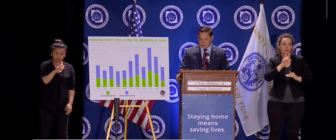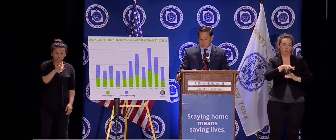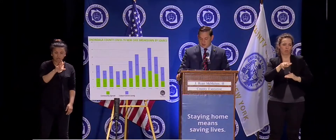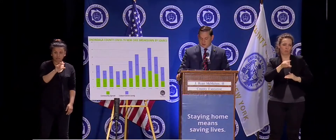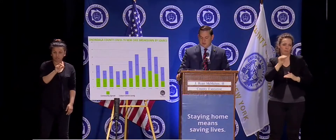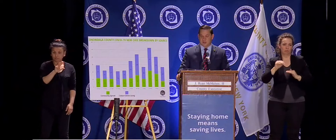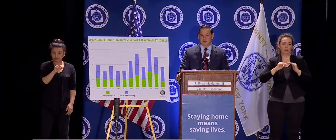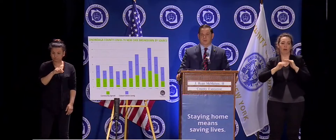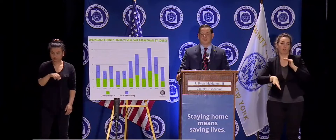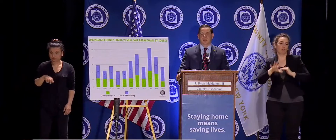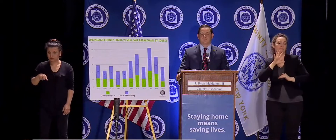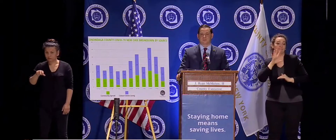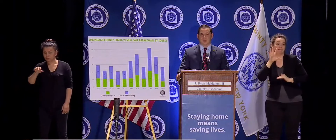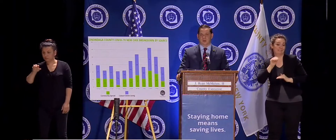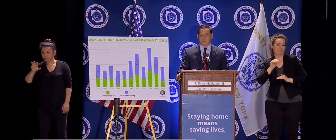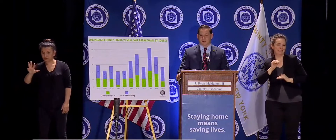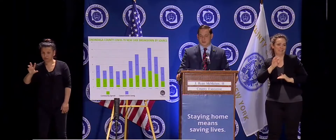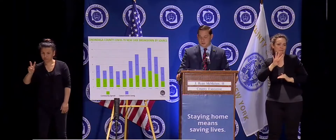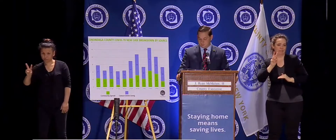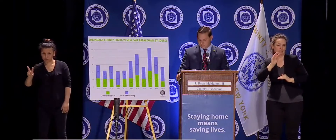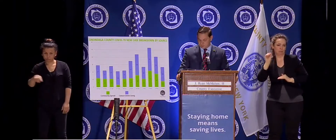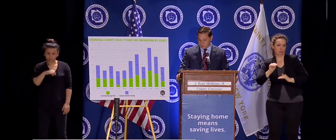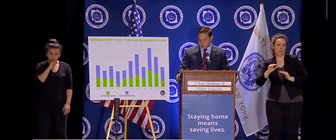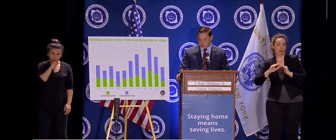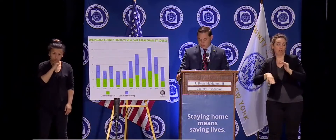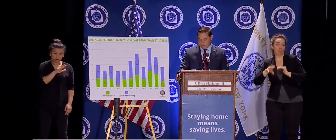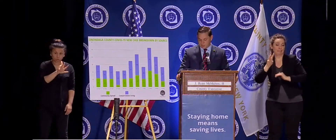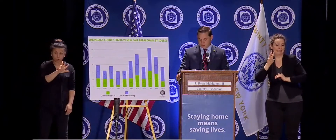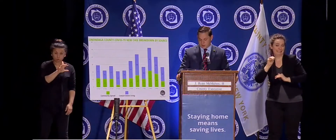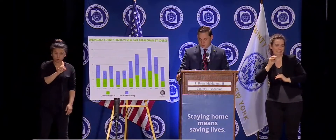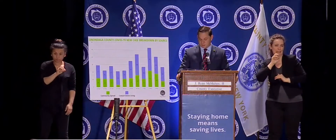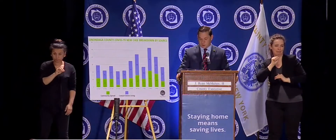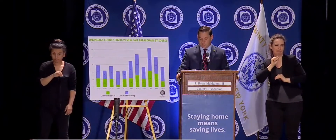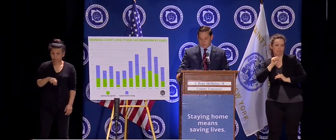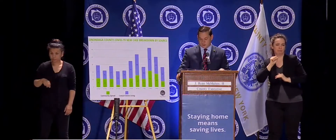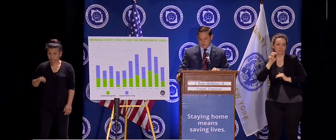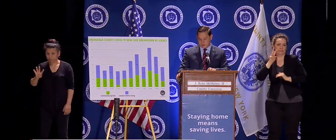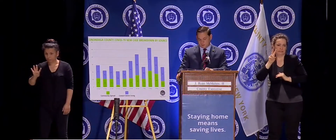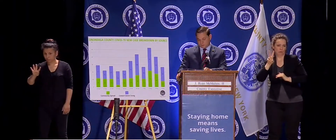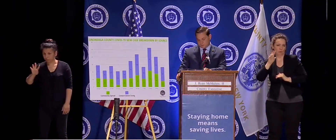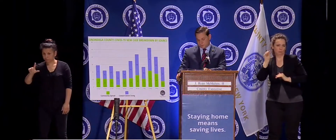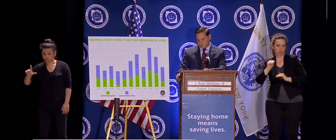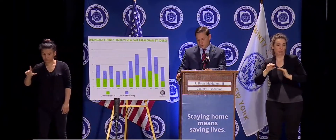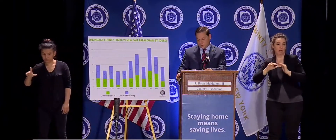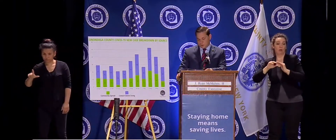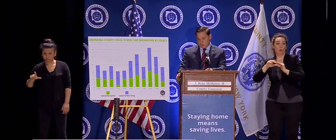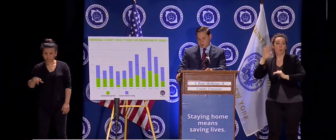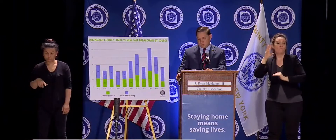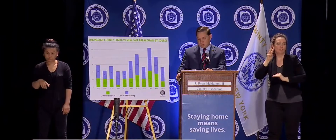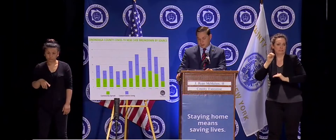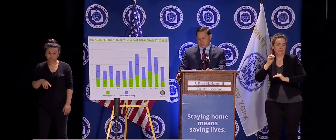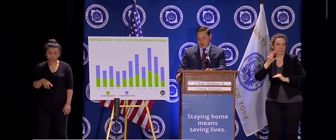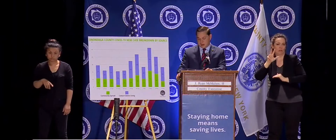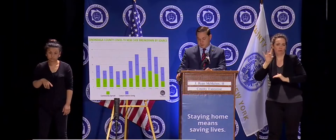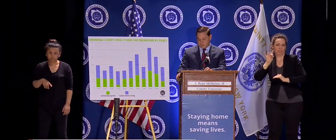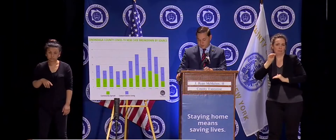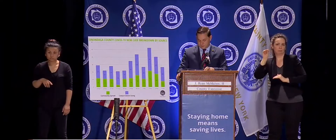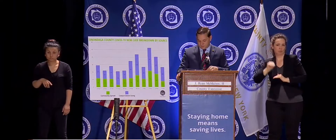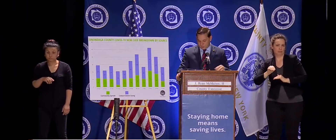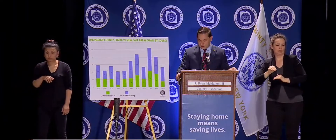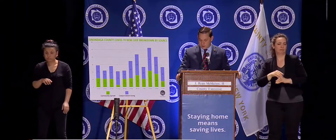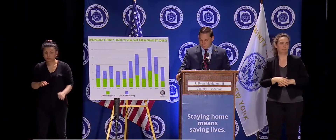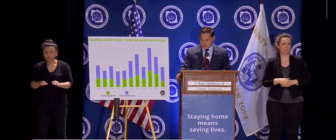50, 62% are under 60, and 38% are over 60. When we look at